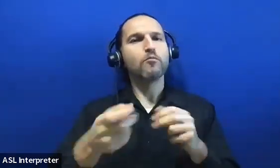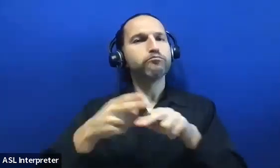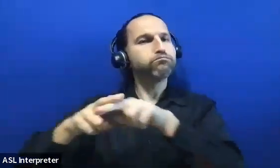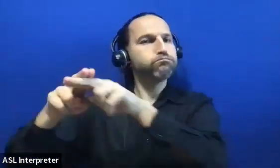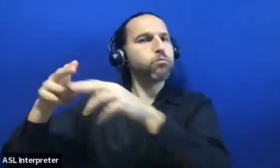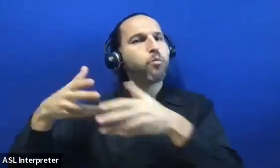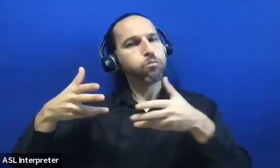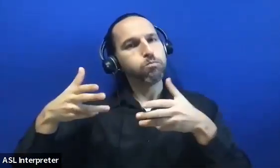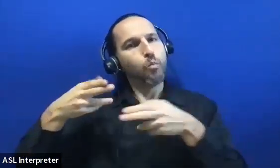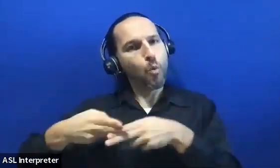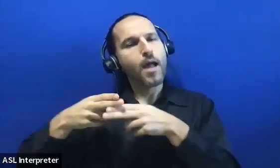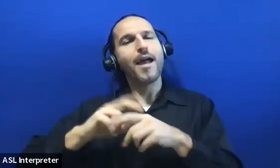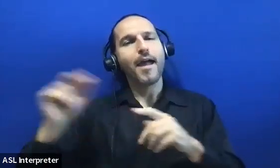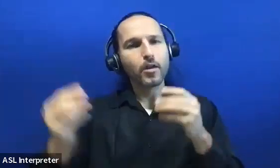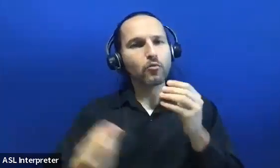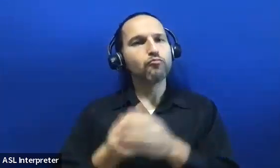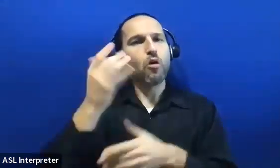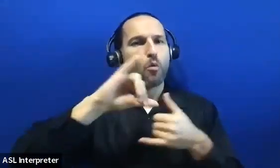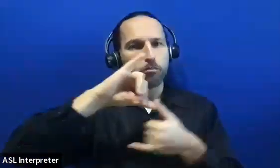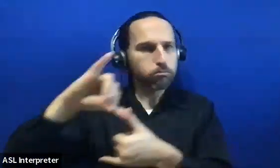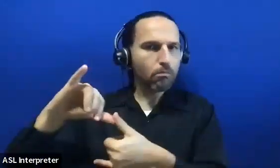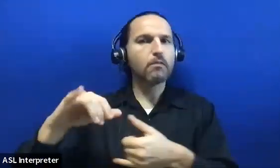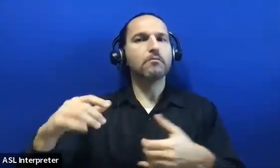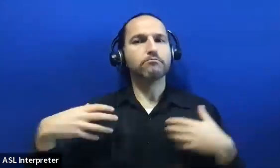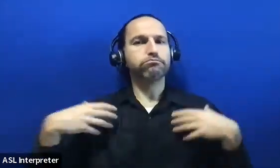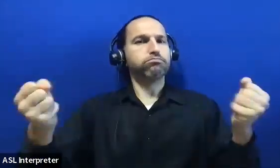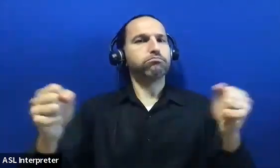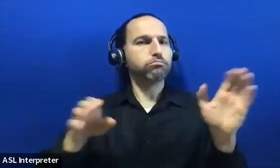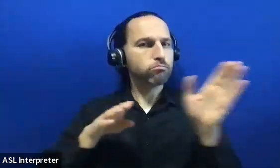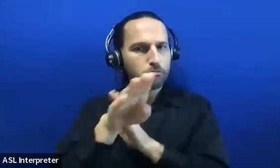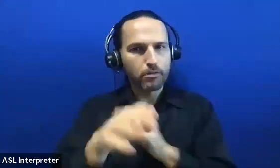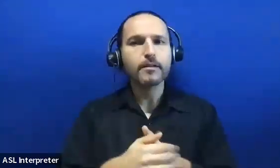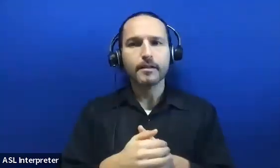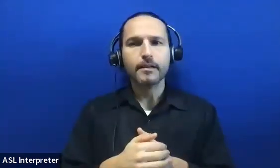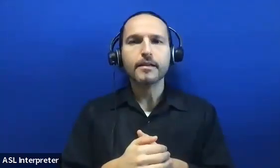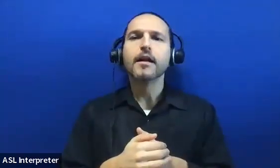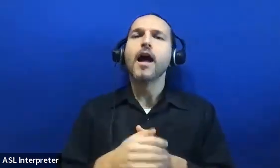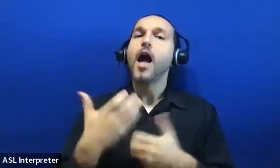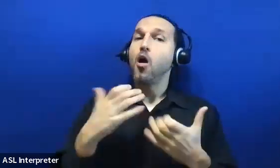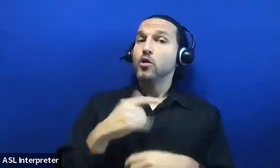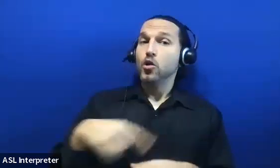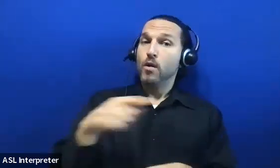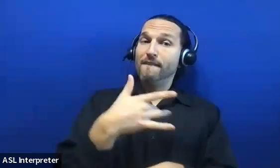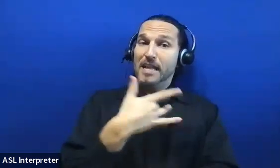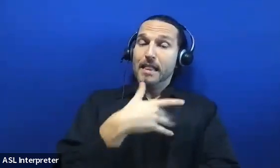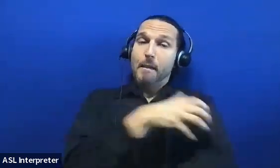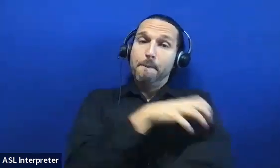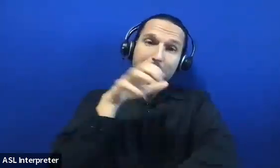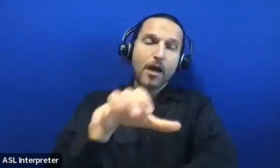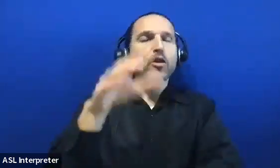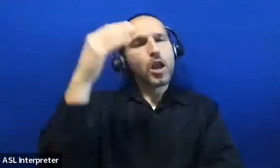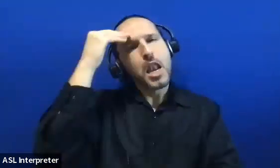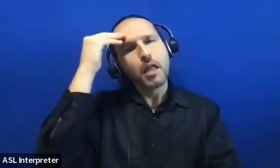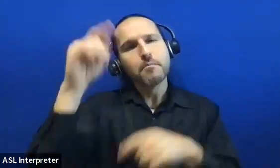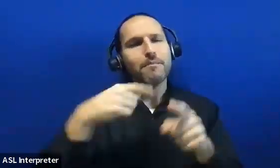is safest and best for them. I want to empower you all to have knowledge